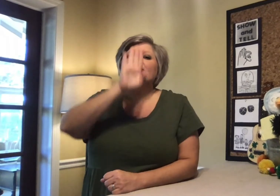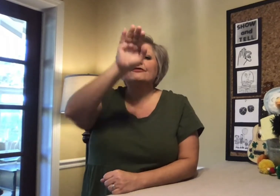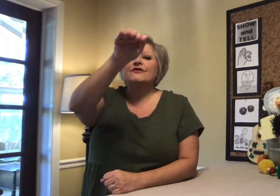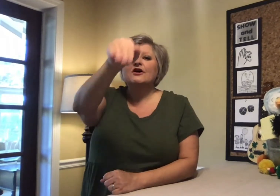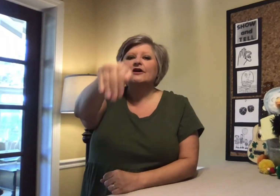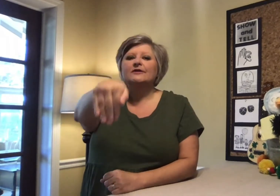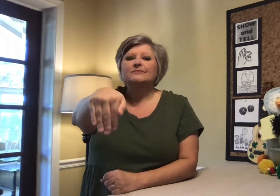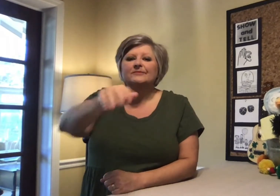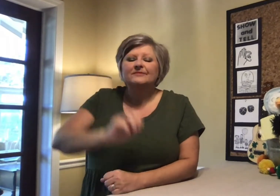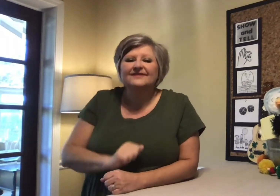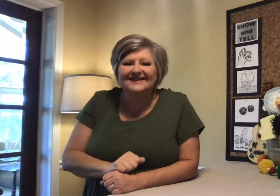Farm.